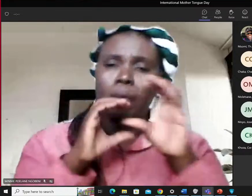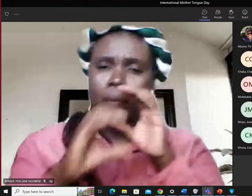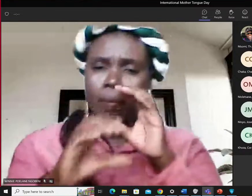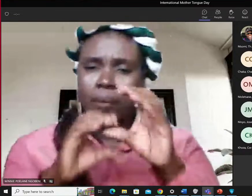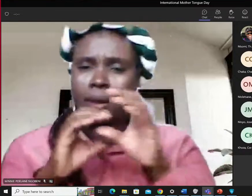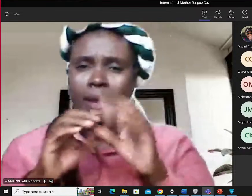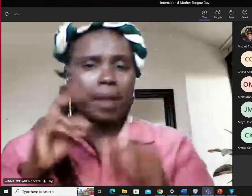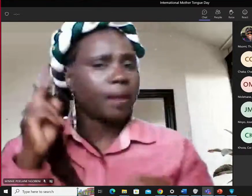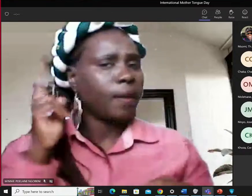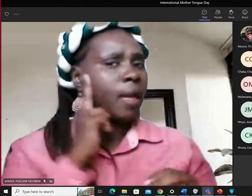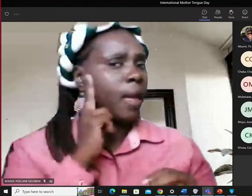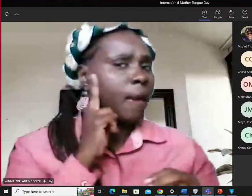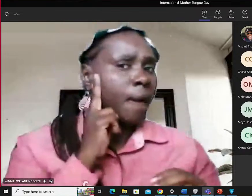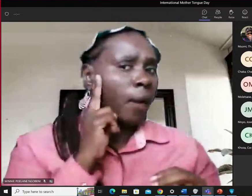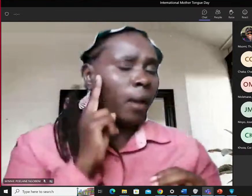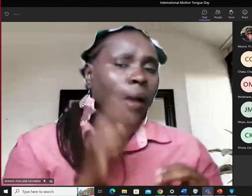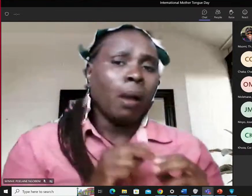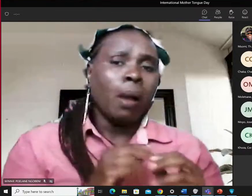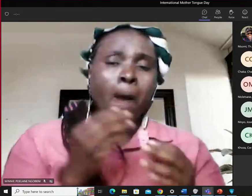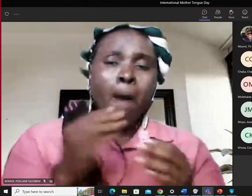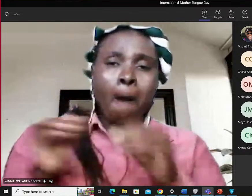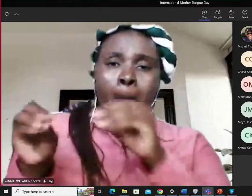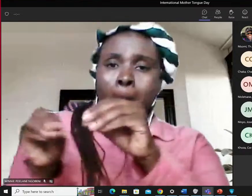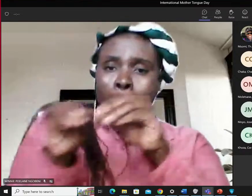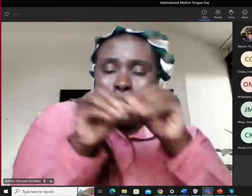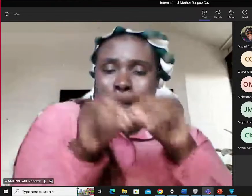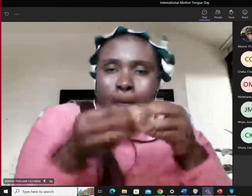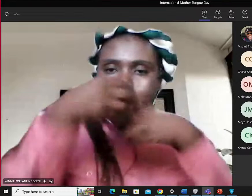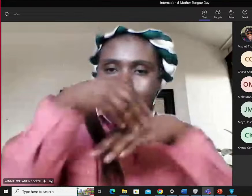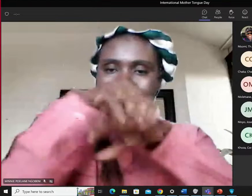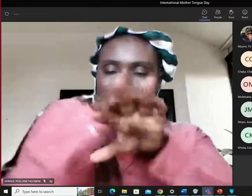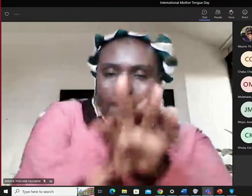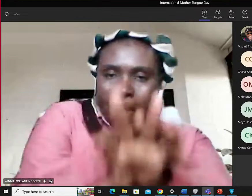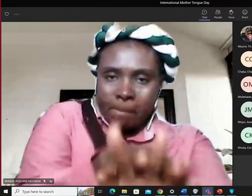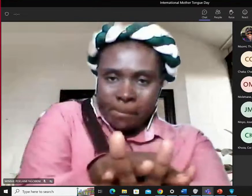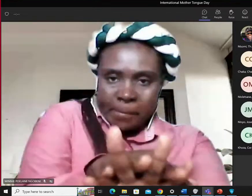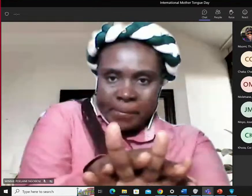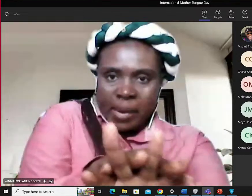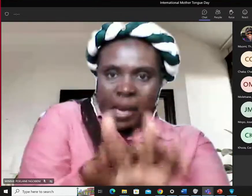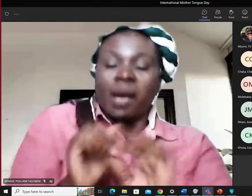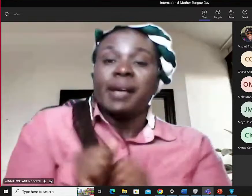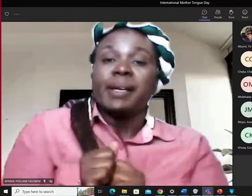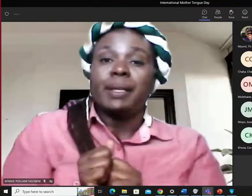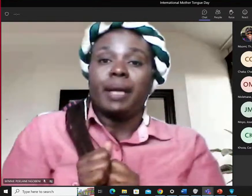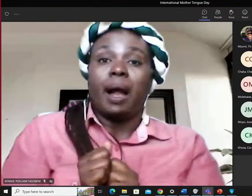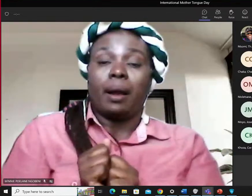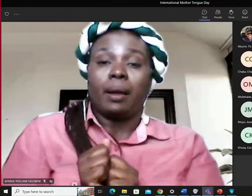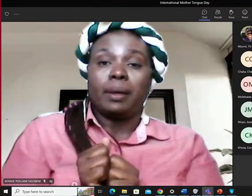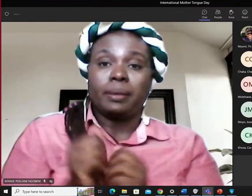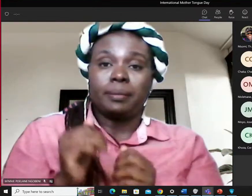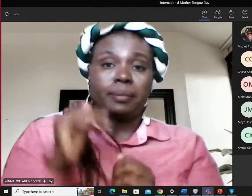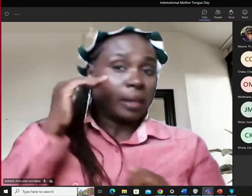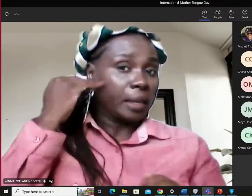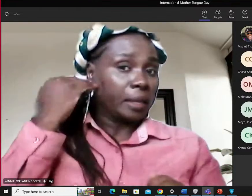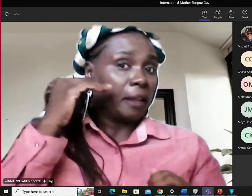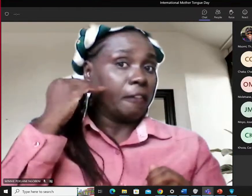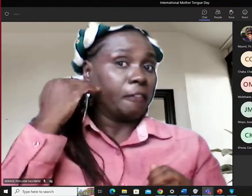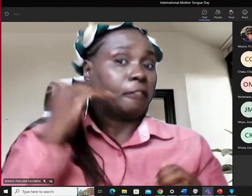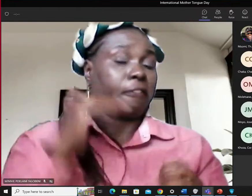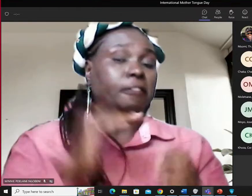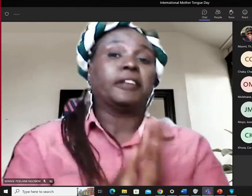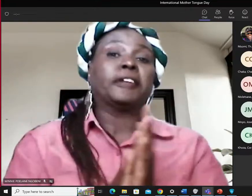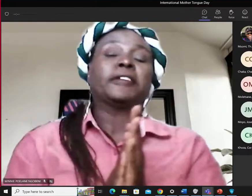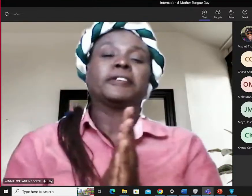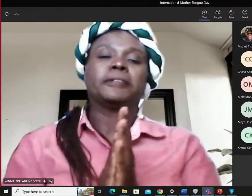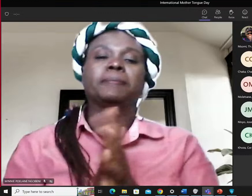deaf. It brings you together with the deaf and the hard of hearing. And